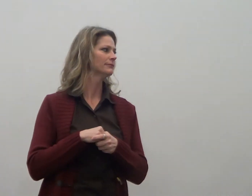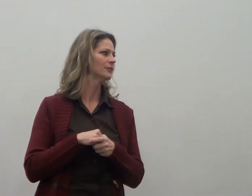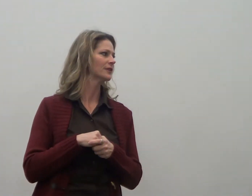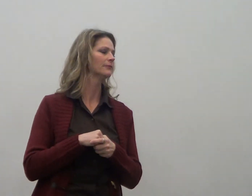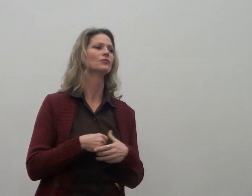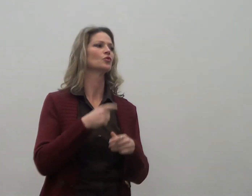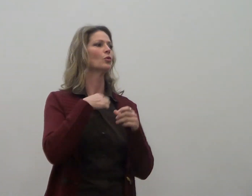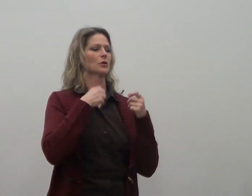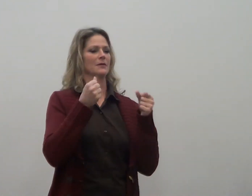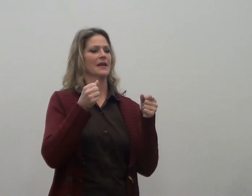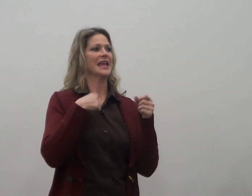Yeah.